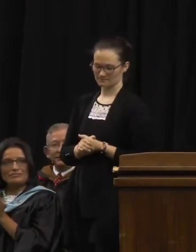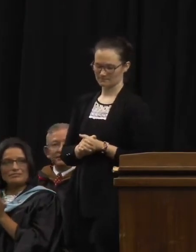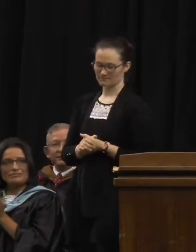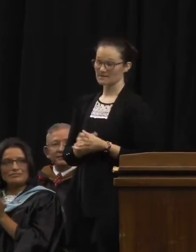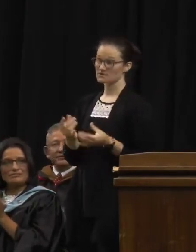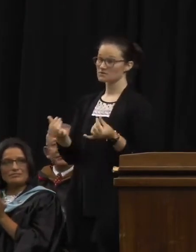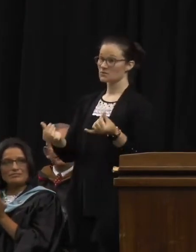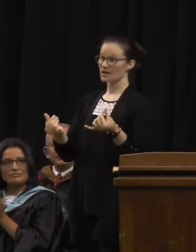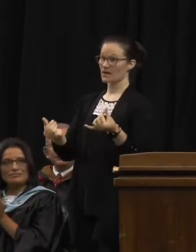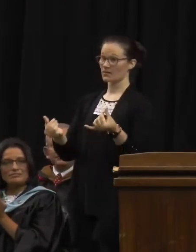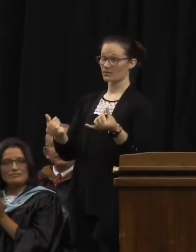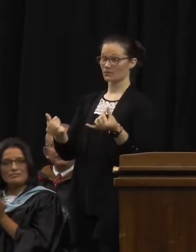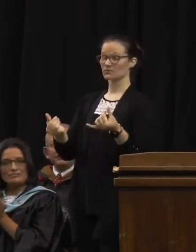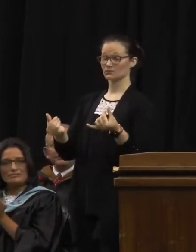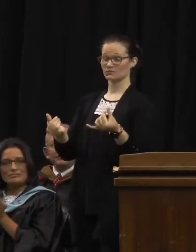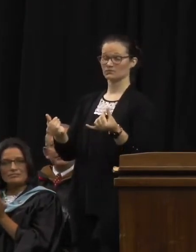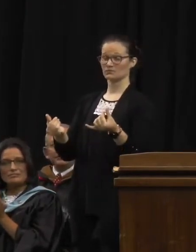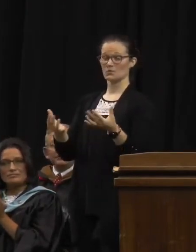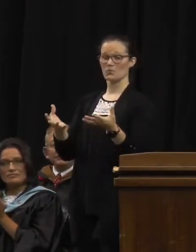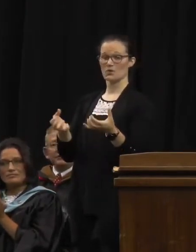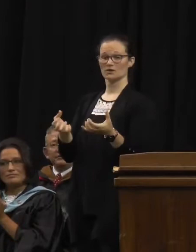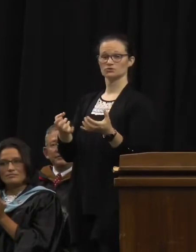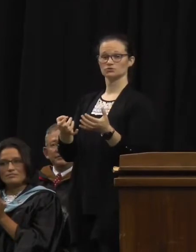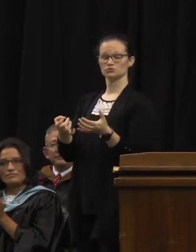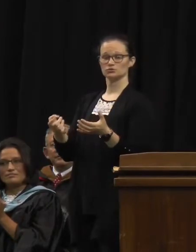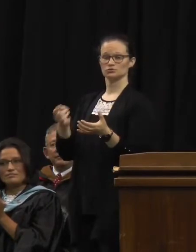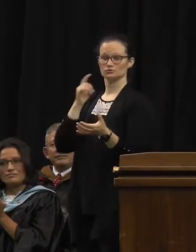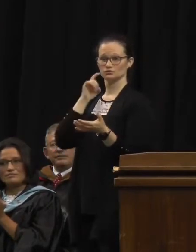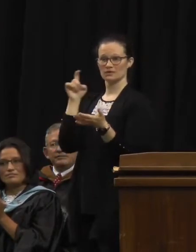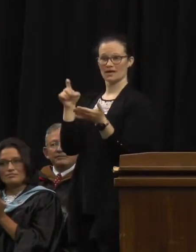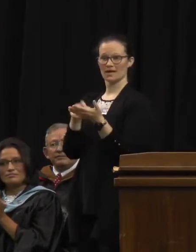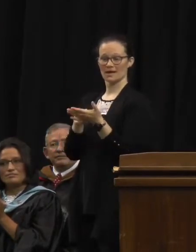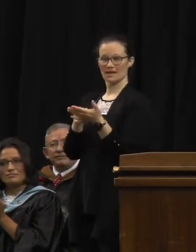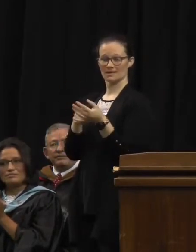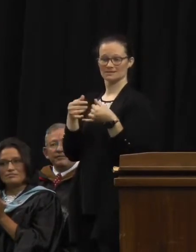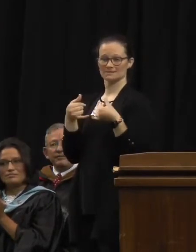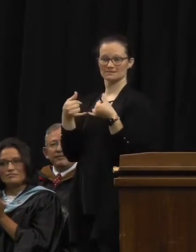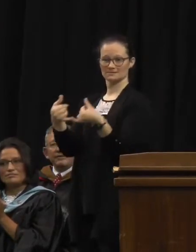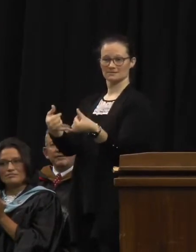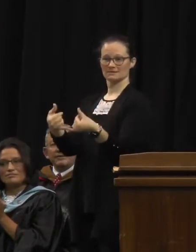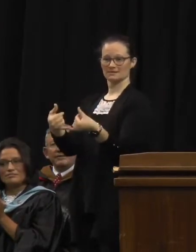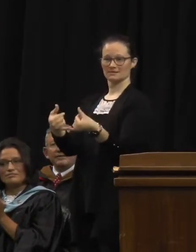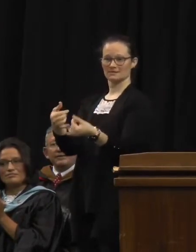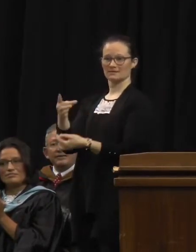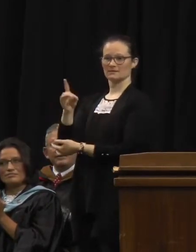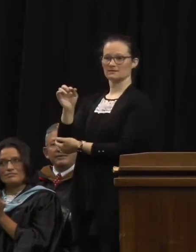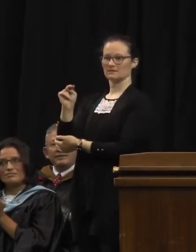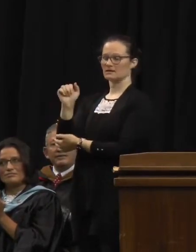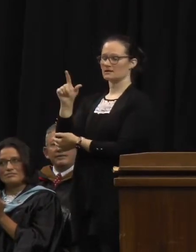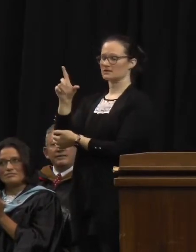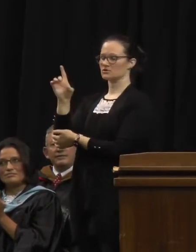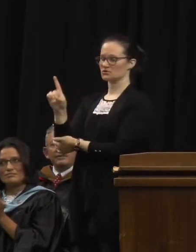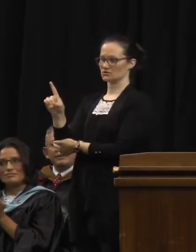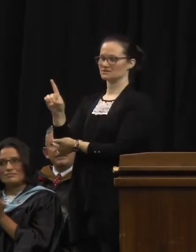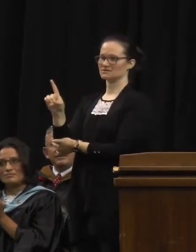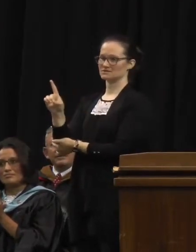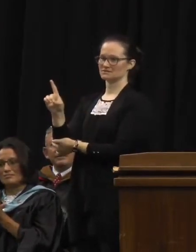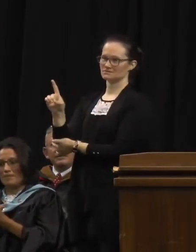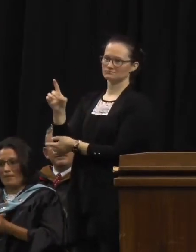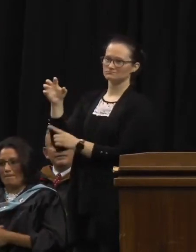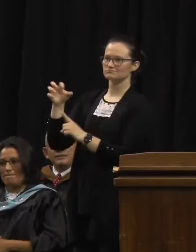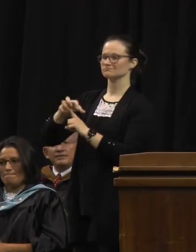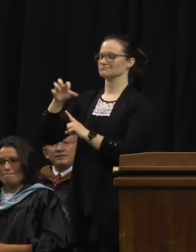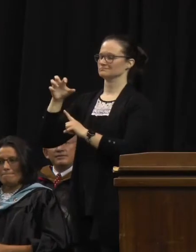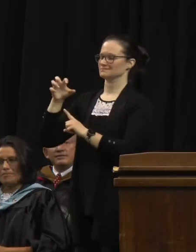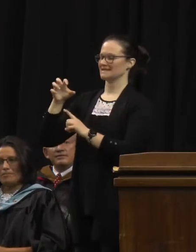At this time, we'd like to recognize the recipient of the Donald C. Rausch Excellence in